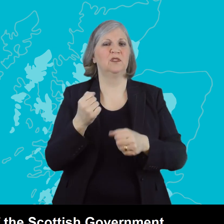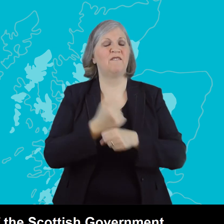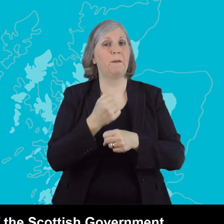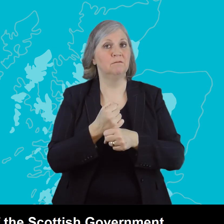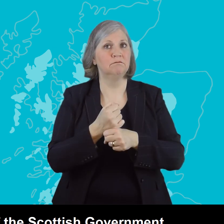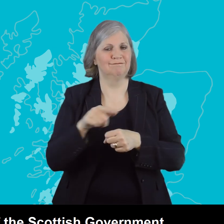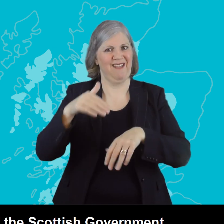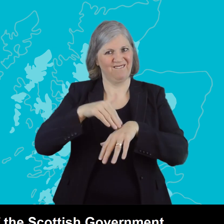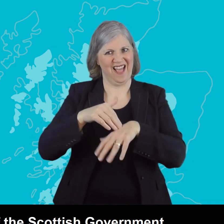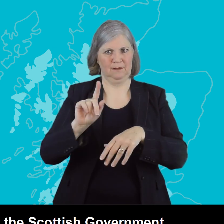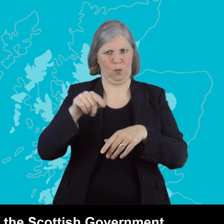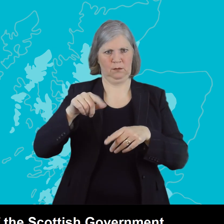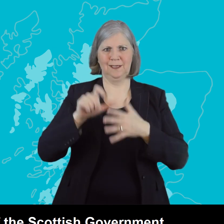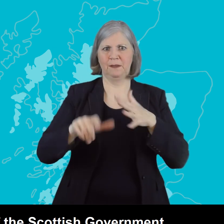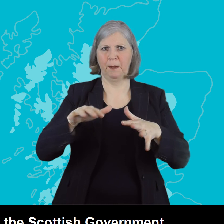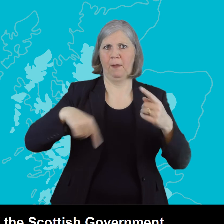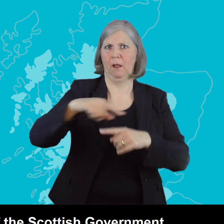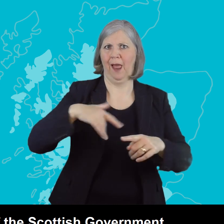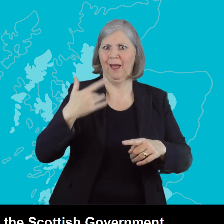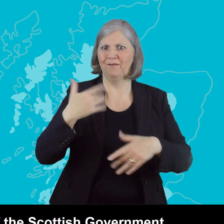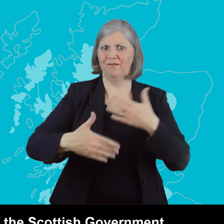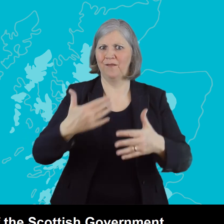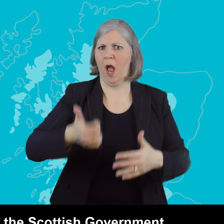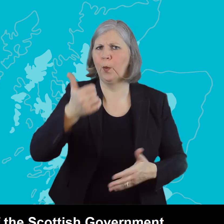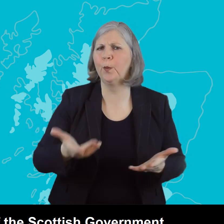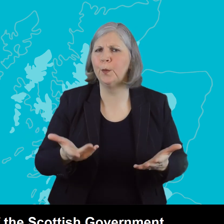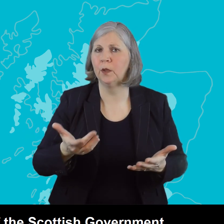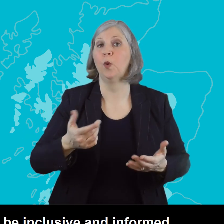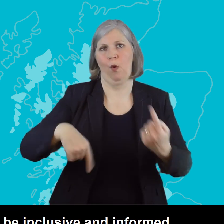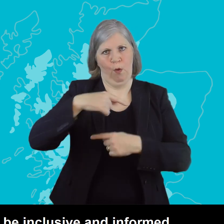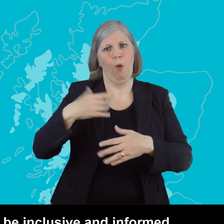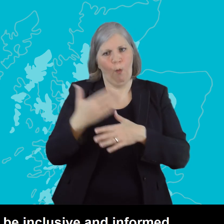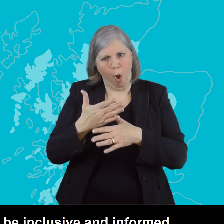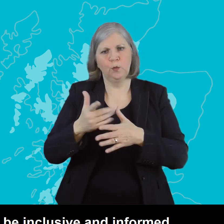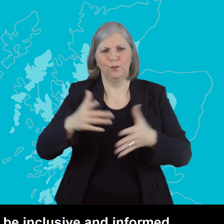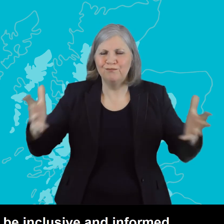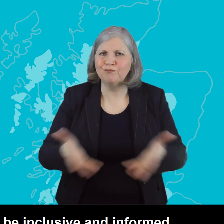We work to influence the policies of the Scottish Government, which affect how disabled people live,